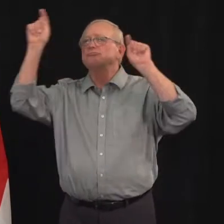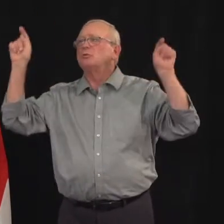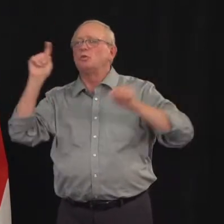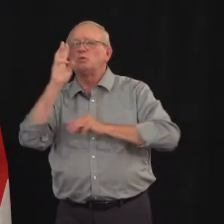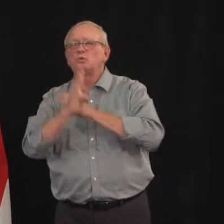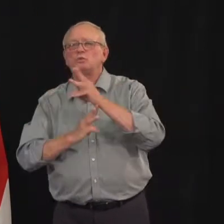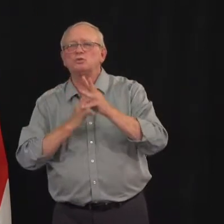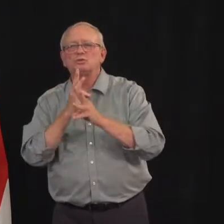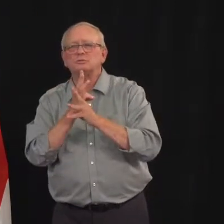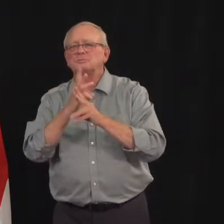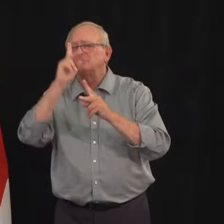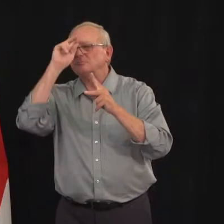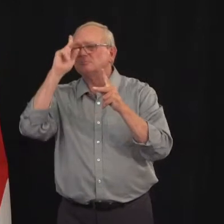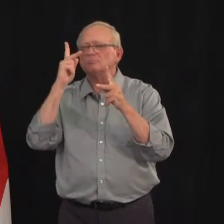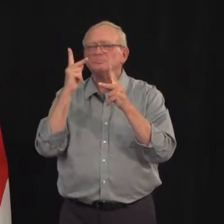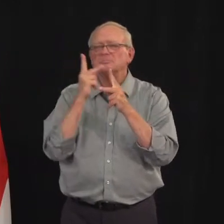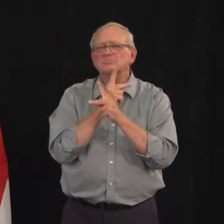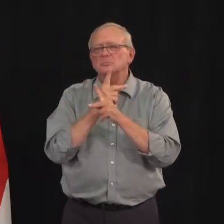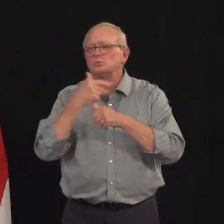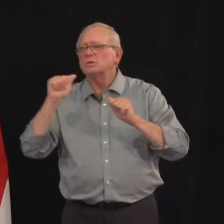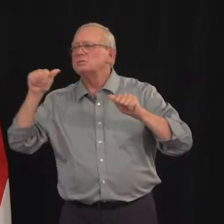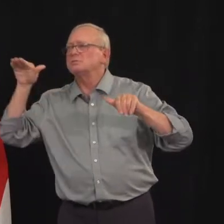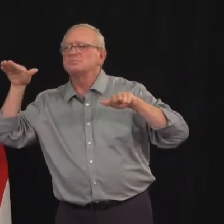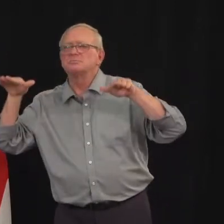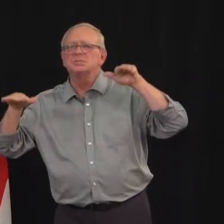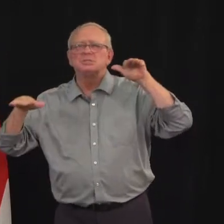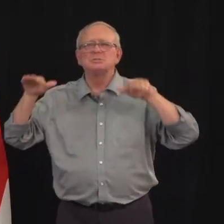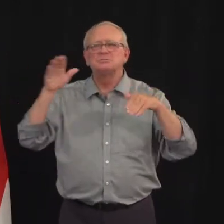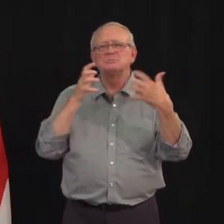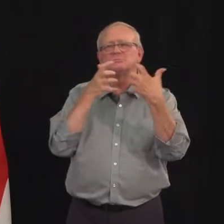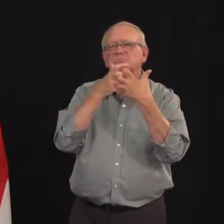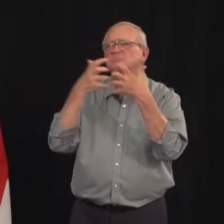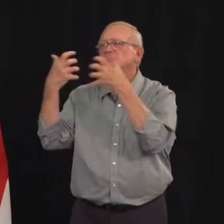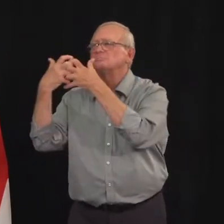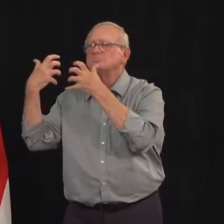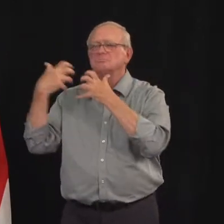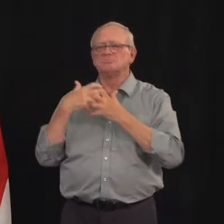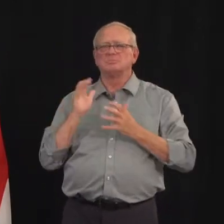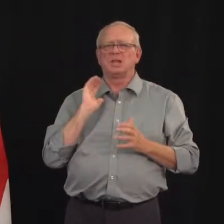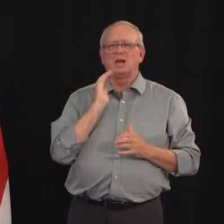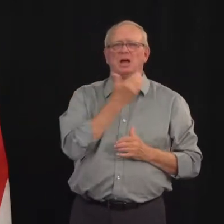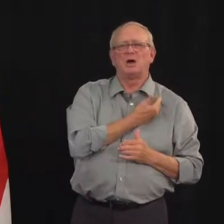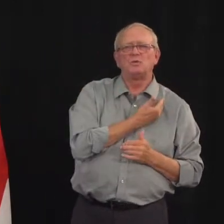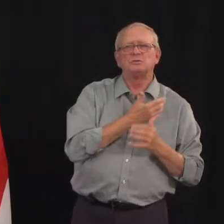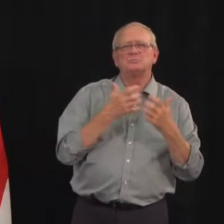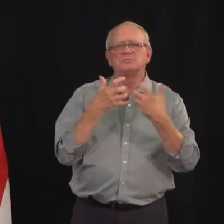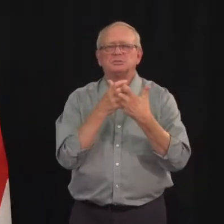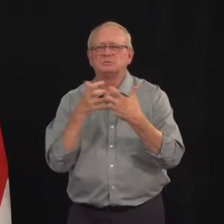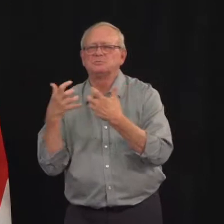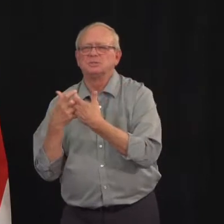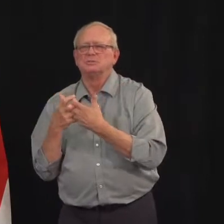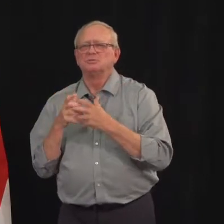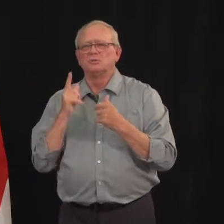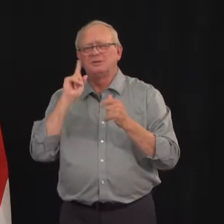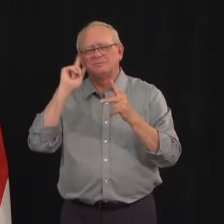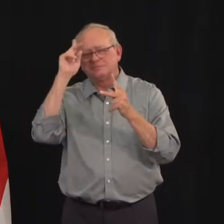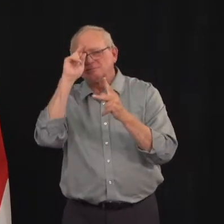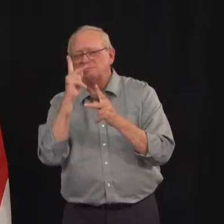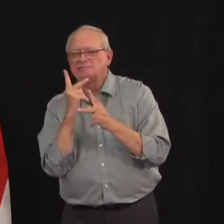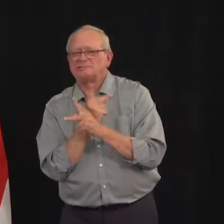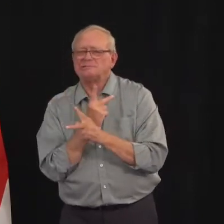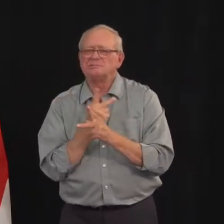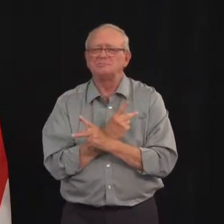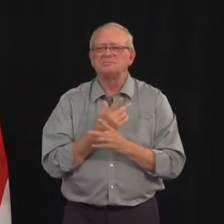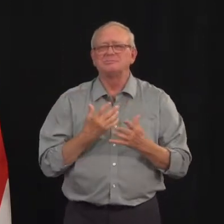COVID, while at the same time providing all of the other supports and aspects of people's lives that are important to their